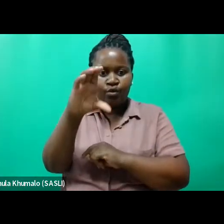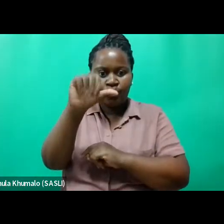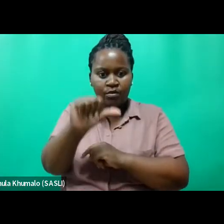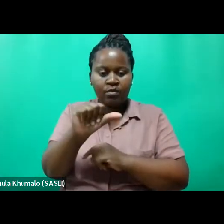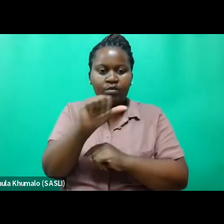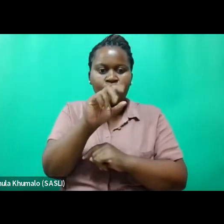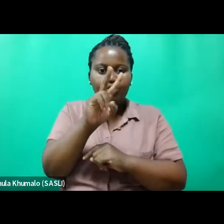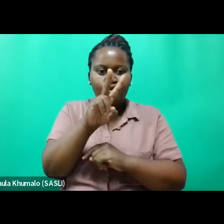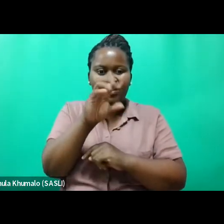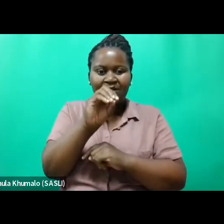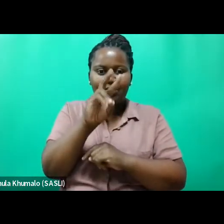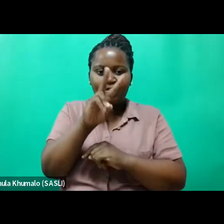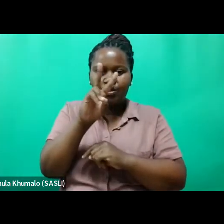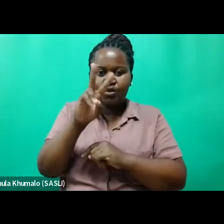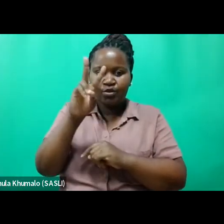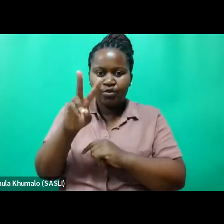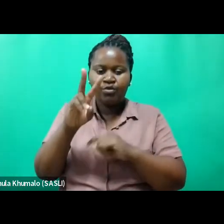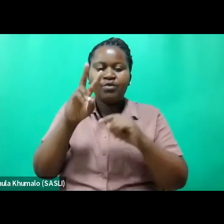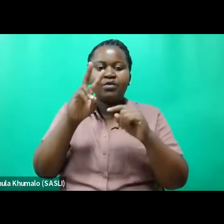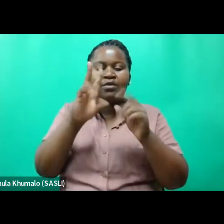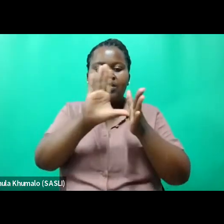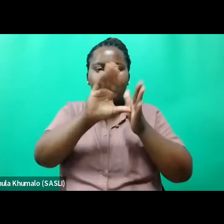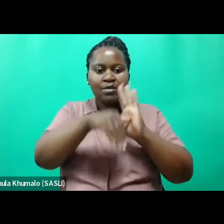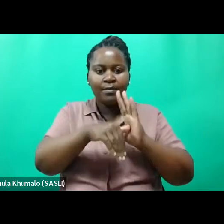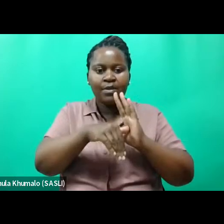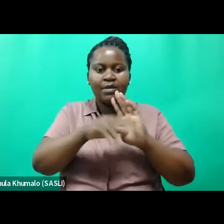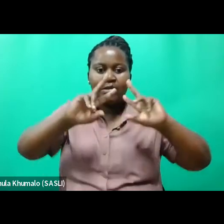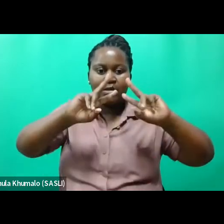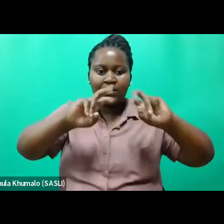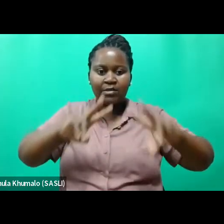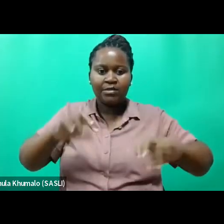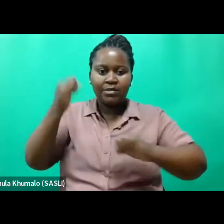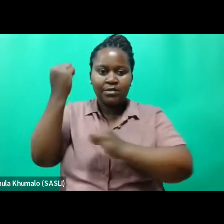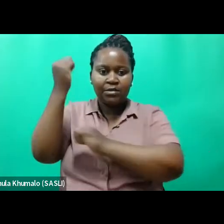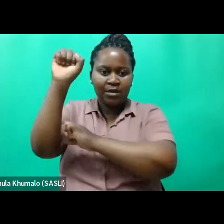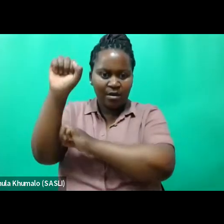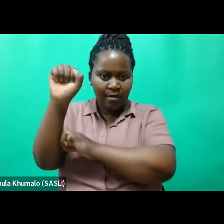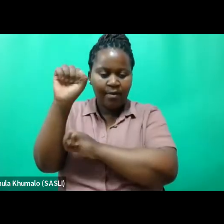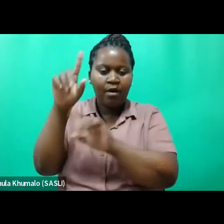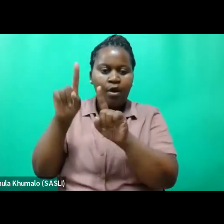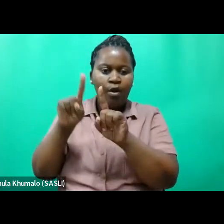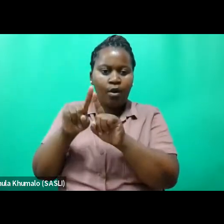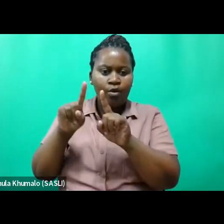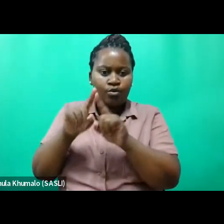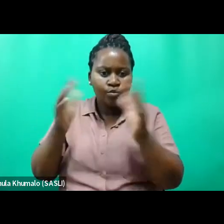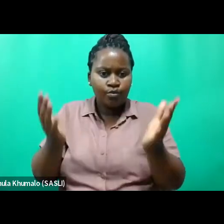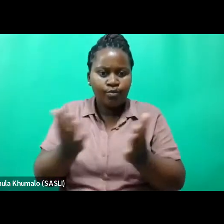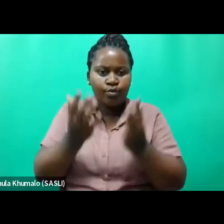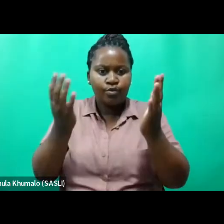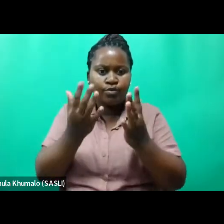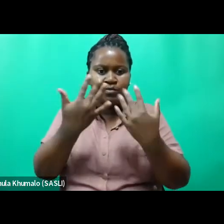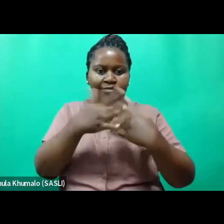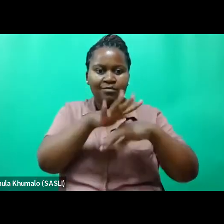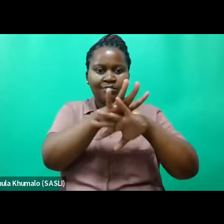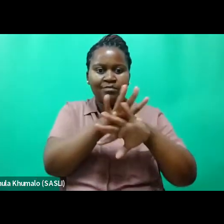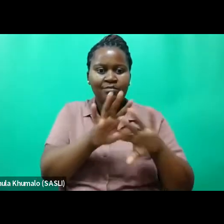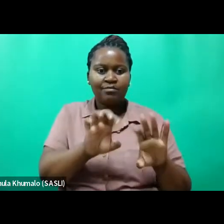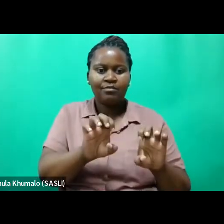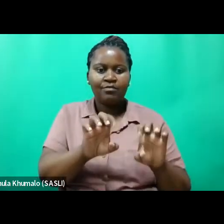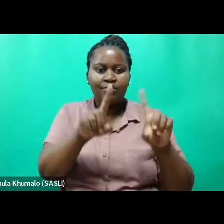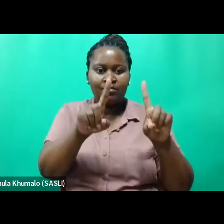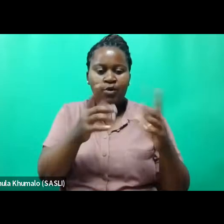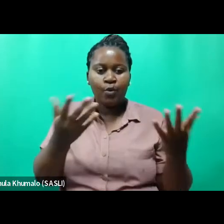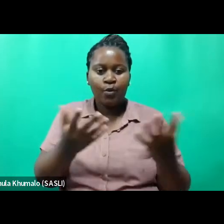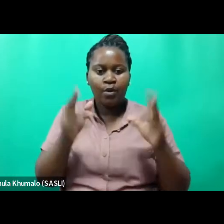2022 Disability Research Indaba and pledging his commitment to promoting inclusive education at